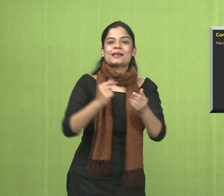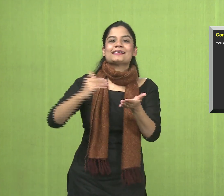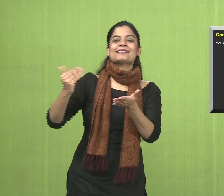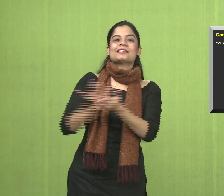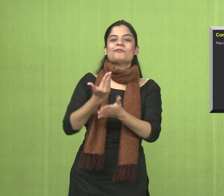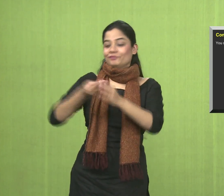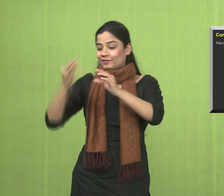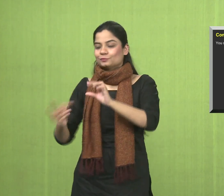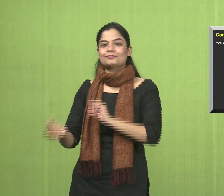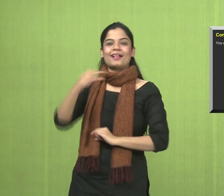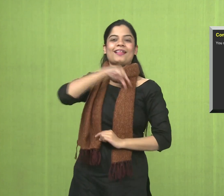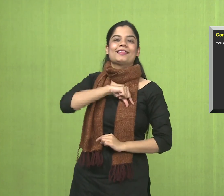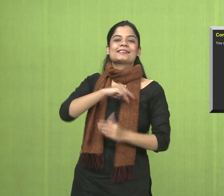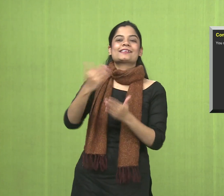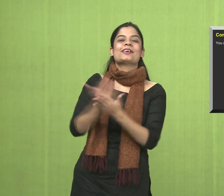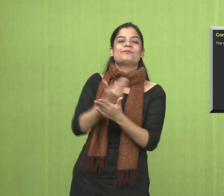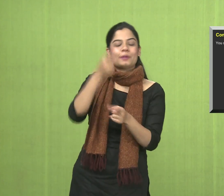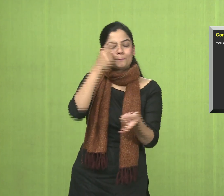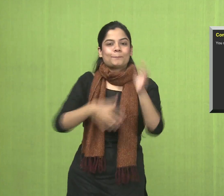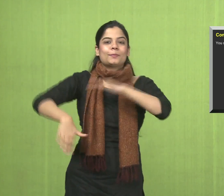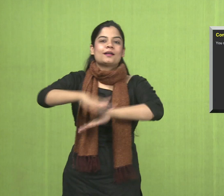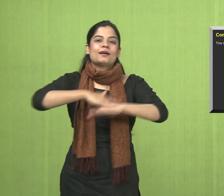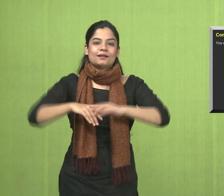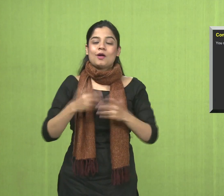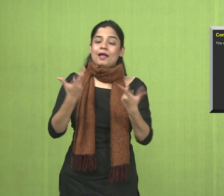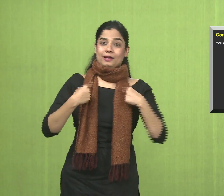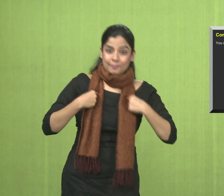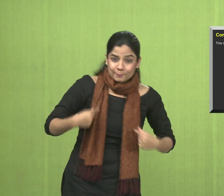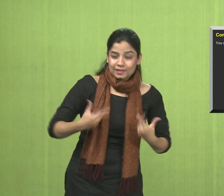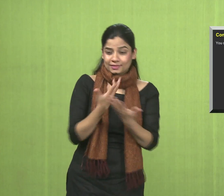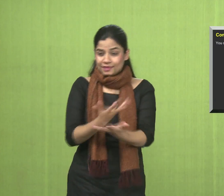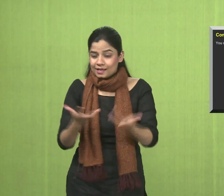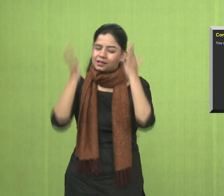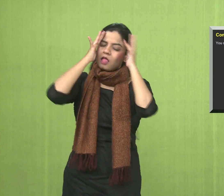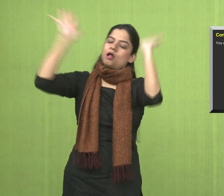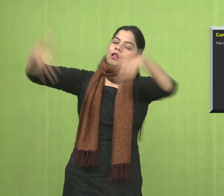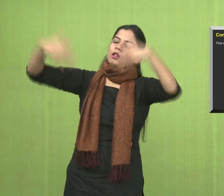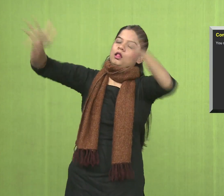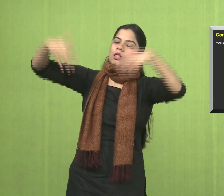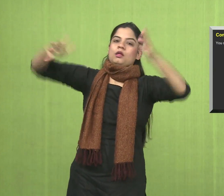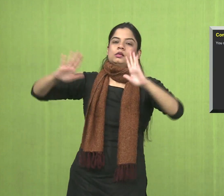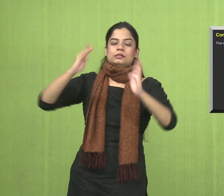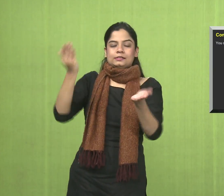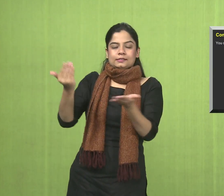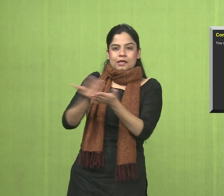amount of food or other items that is to be utilized. Avoid wasting it.